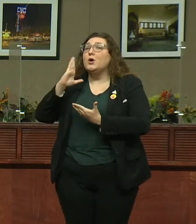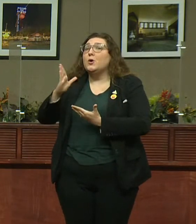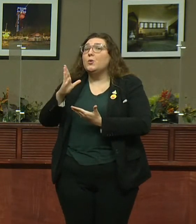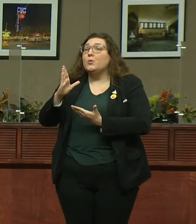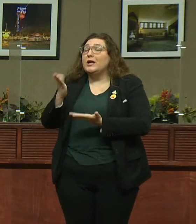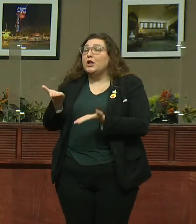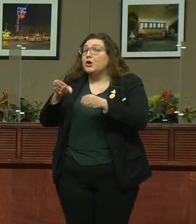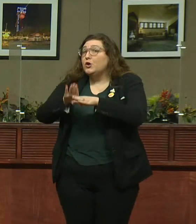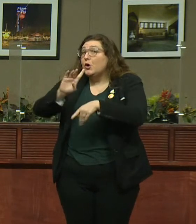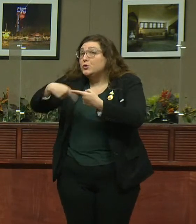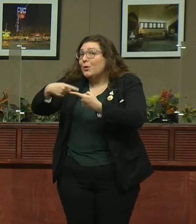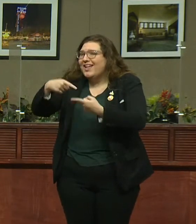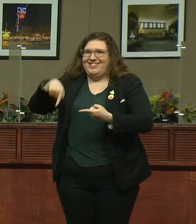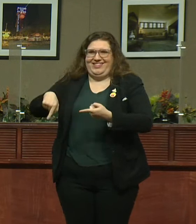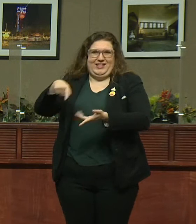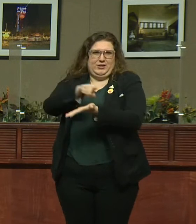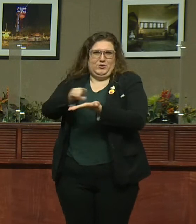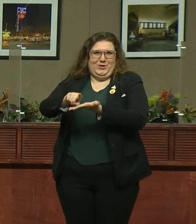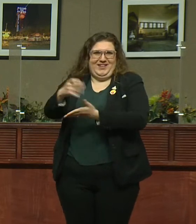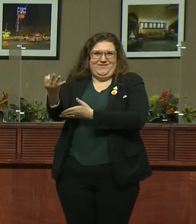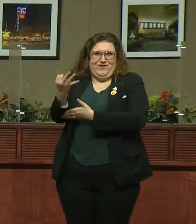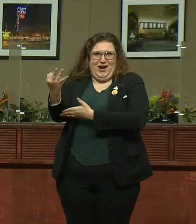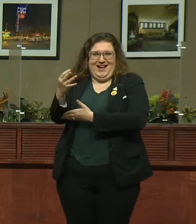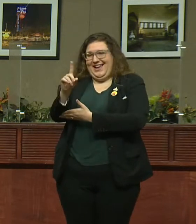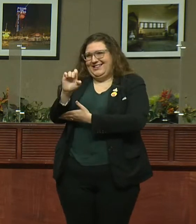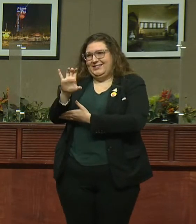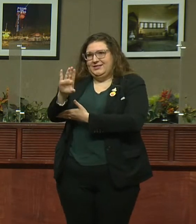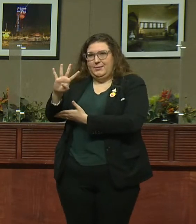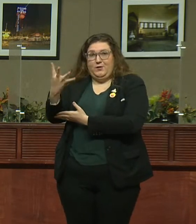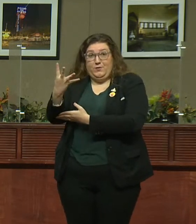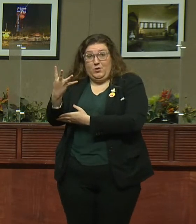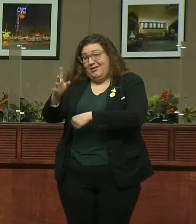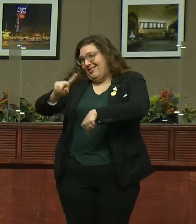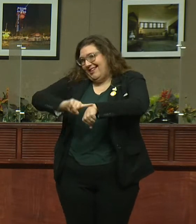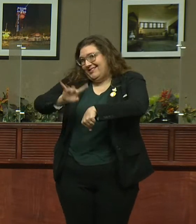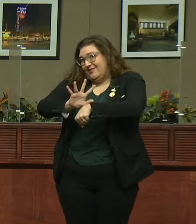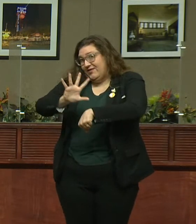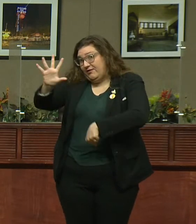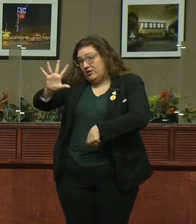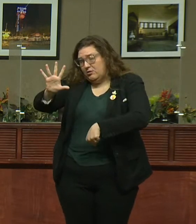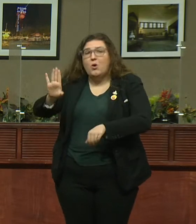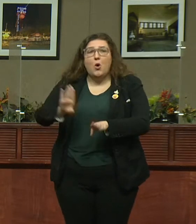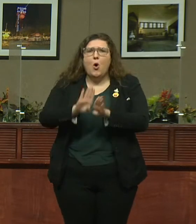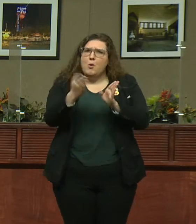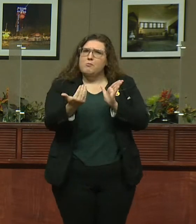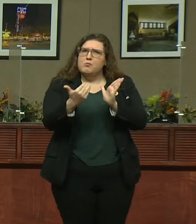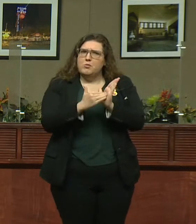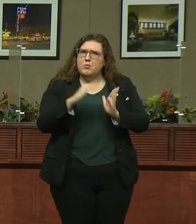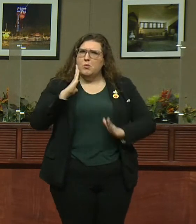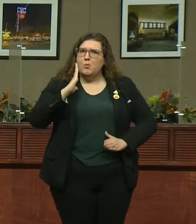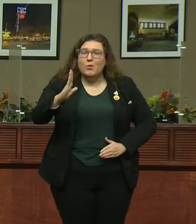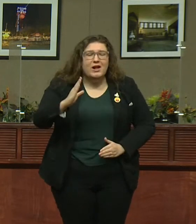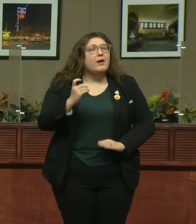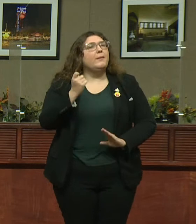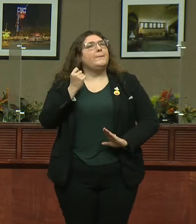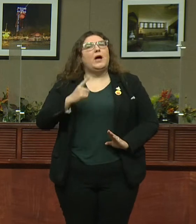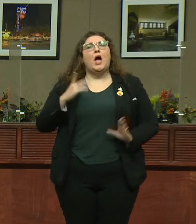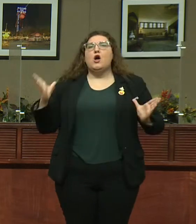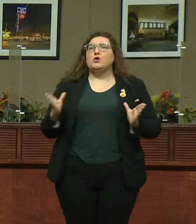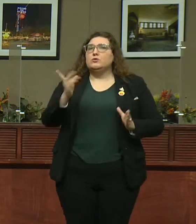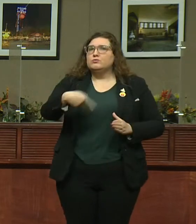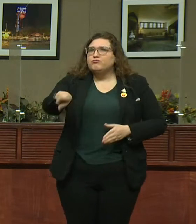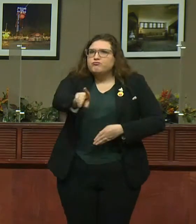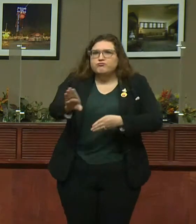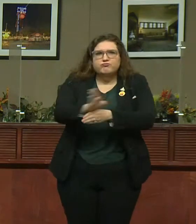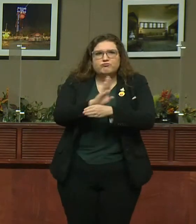December 4th at 5 p.m. We expect to reopen the portal again, but I want to encourage businesses who are interested in